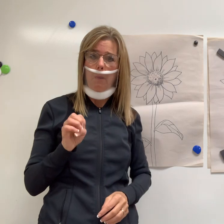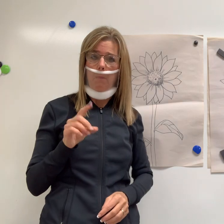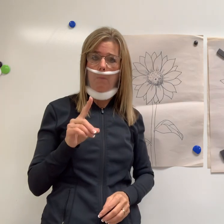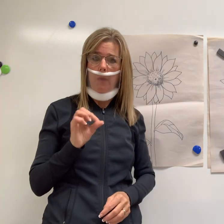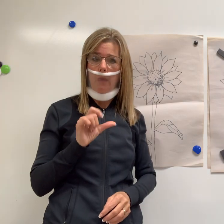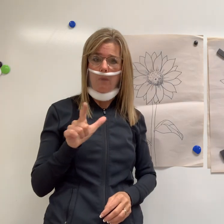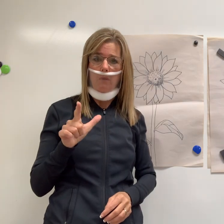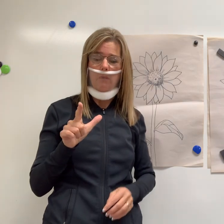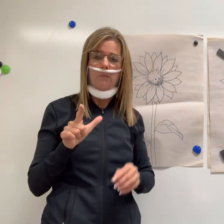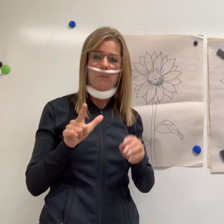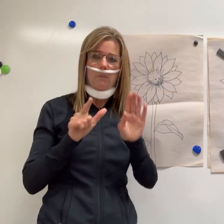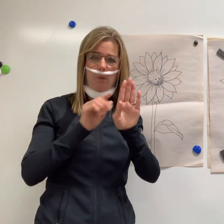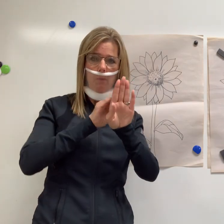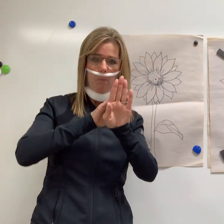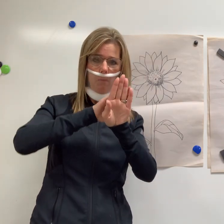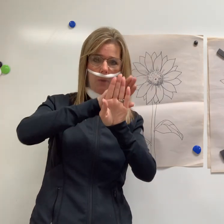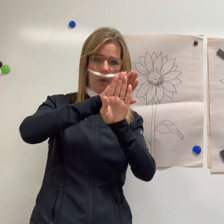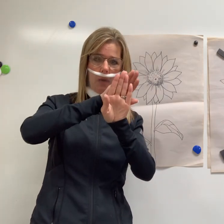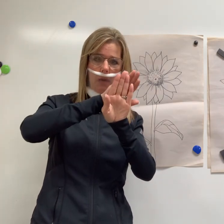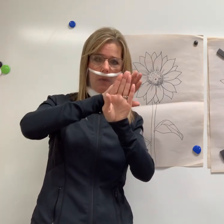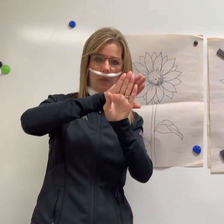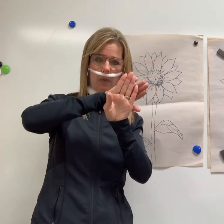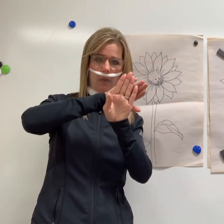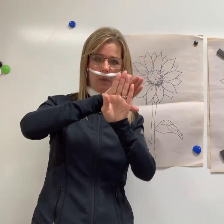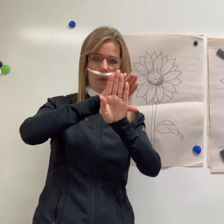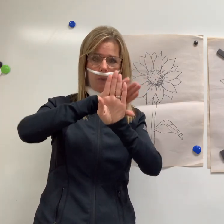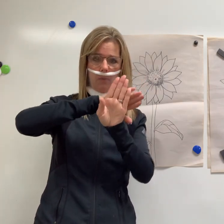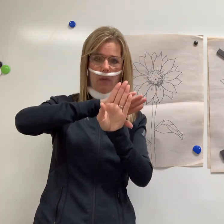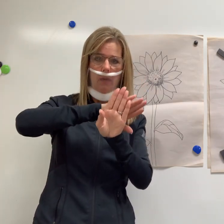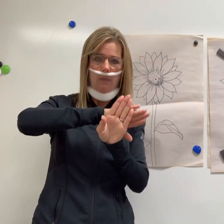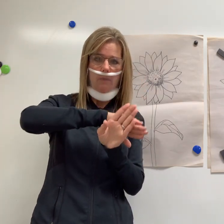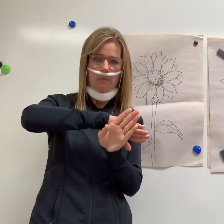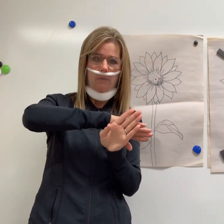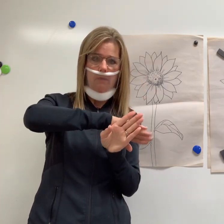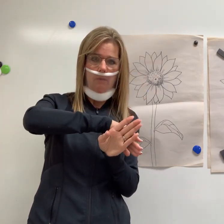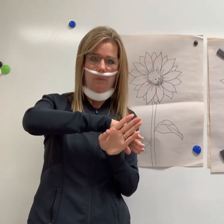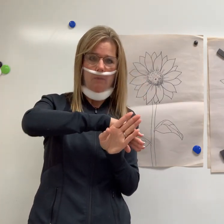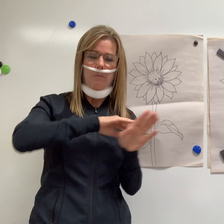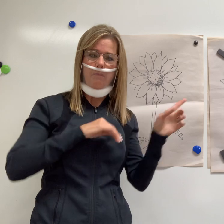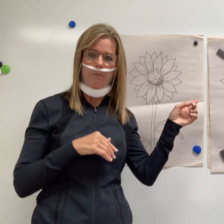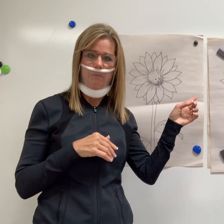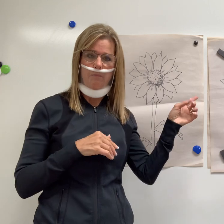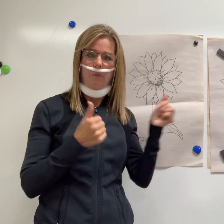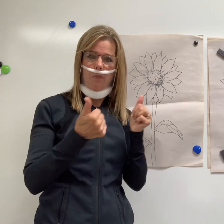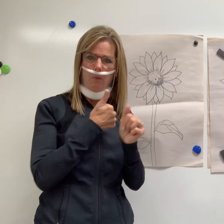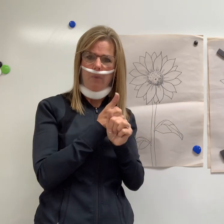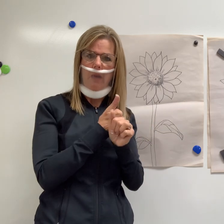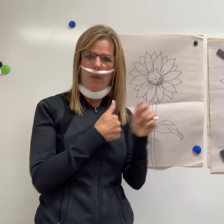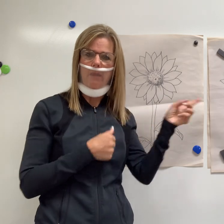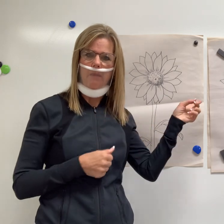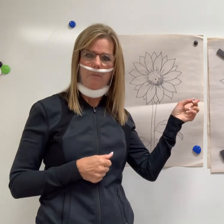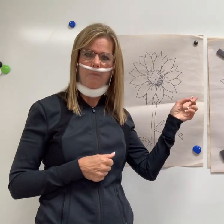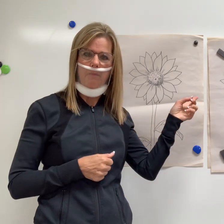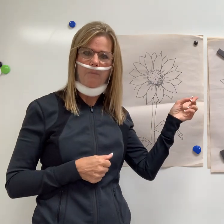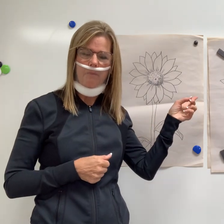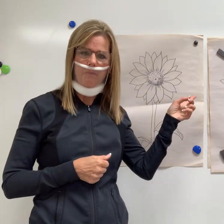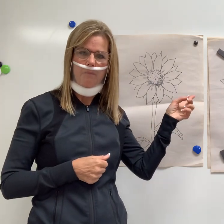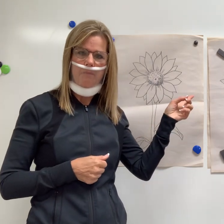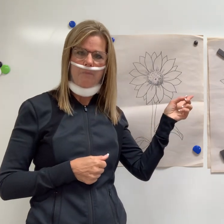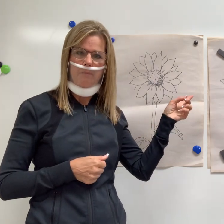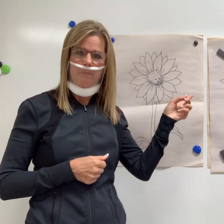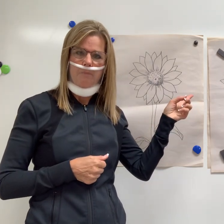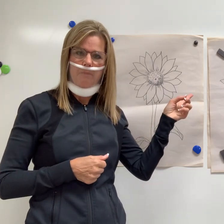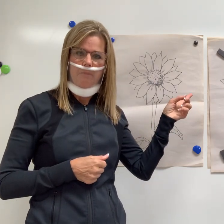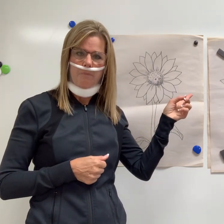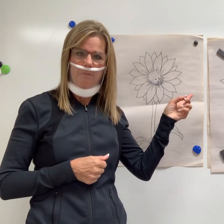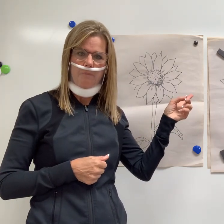sticking out by not starting at the, of course, we don't wanna draw right on top of what we have. We wanna stop and jump over and just draw the tips.